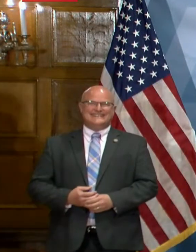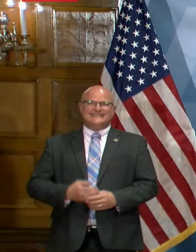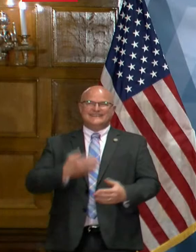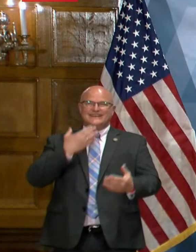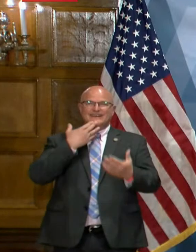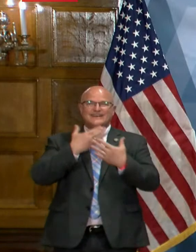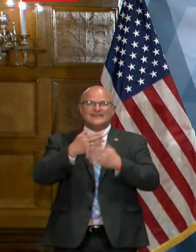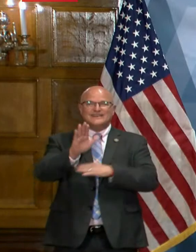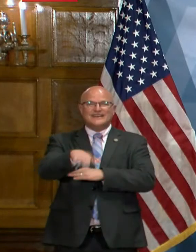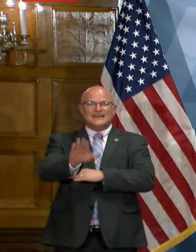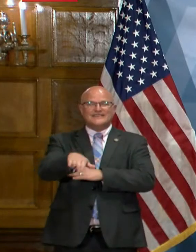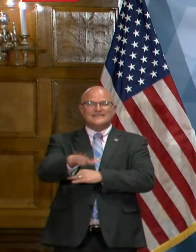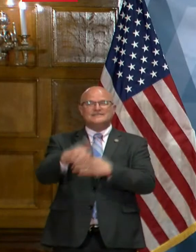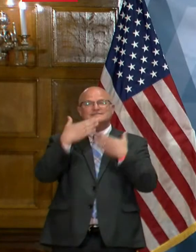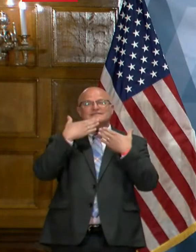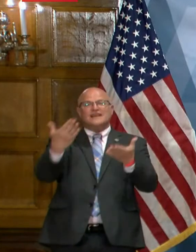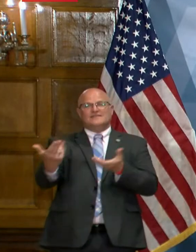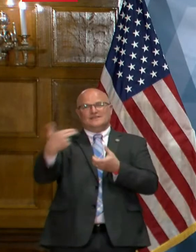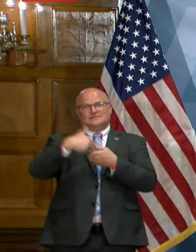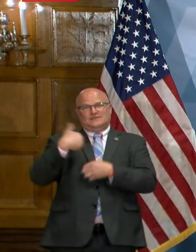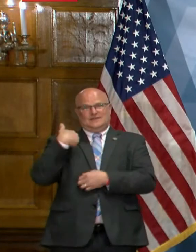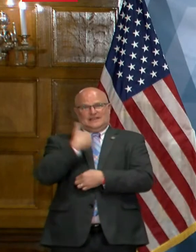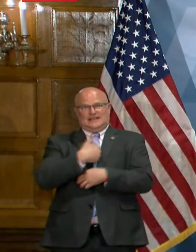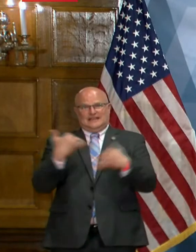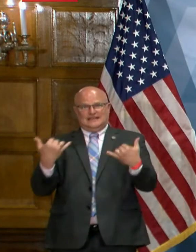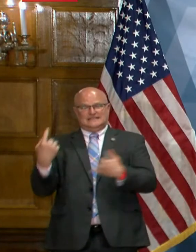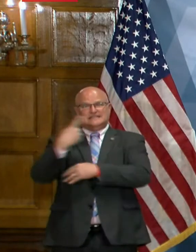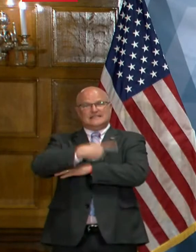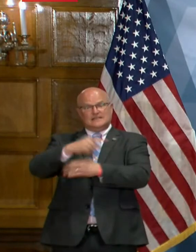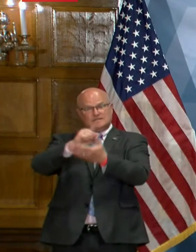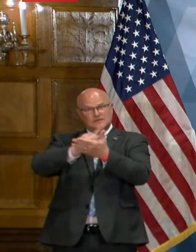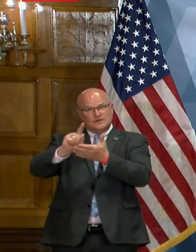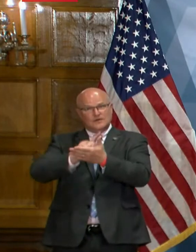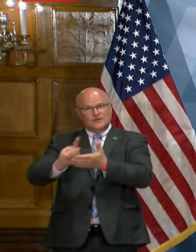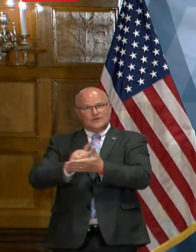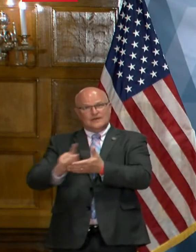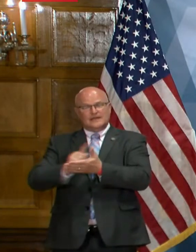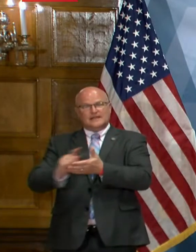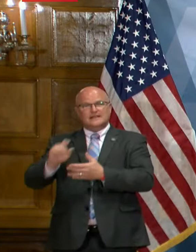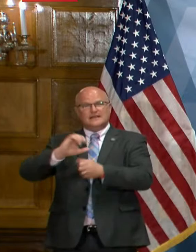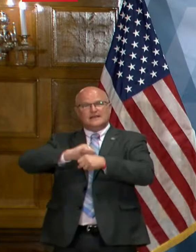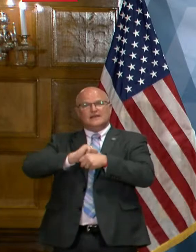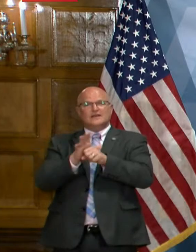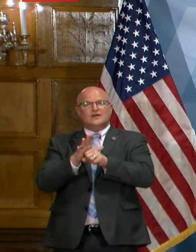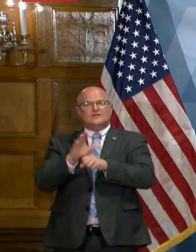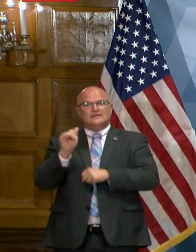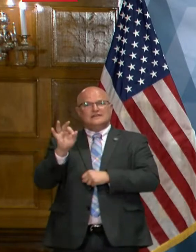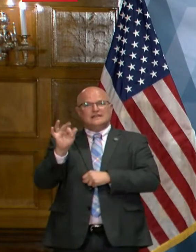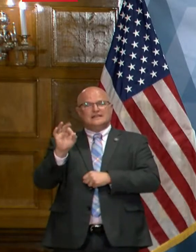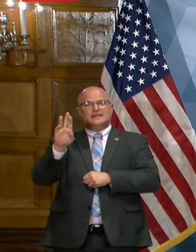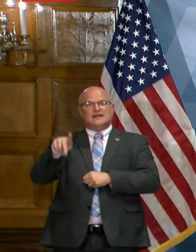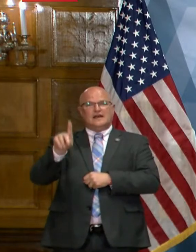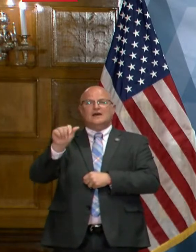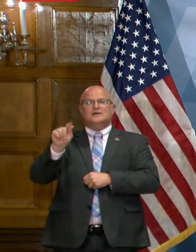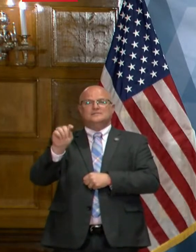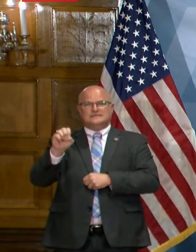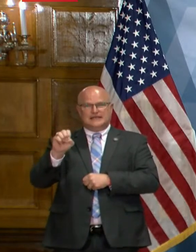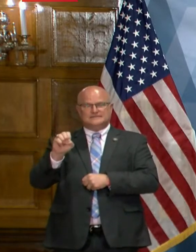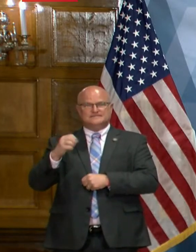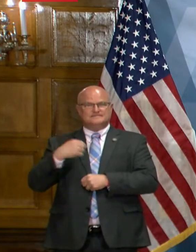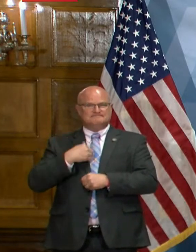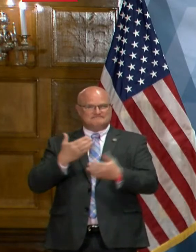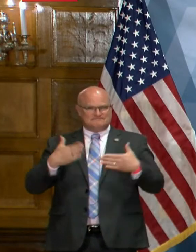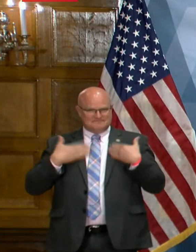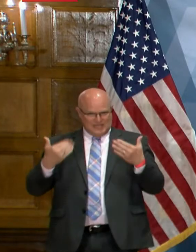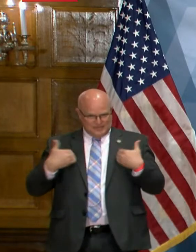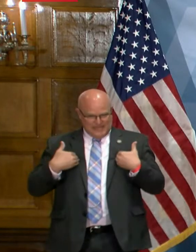Good afternoon. Thank you for joining me for today's weekly COVID-19 update. I'm pleased to be joined